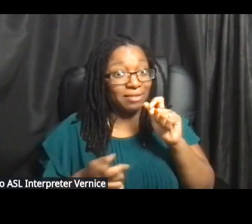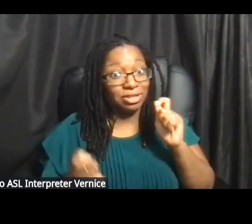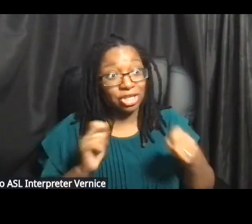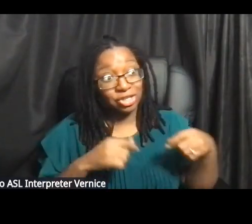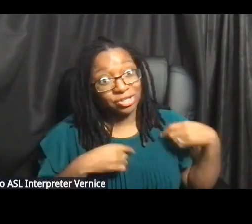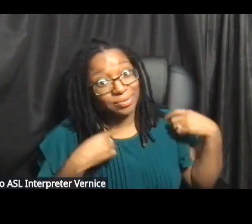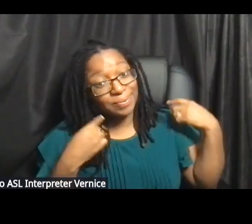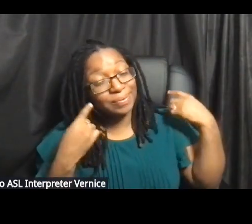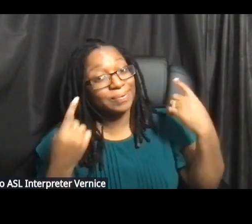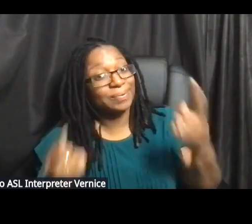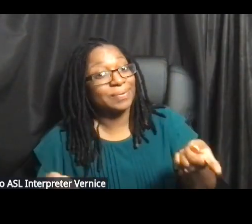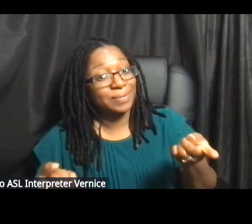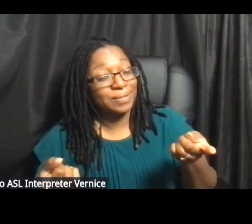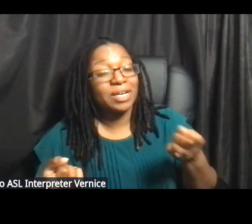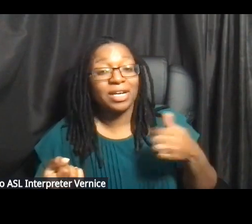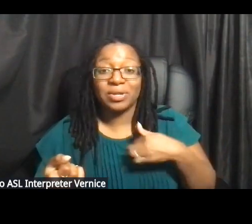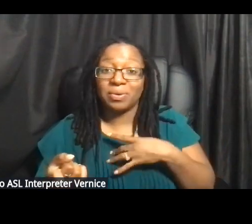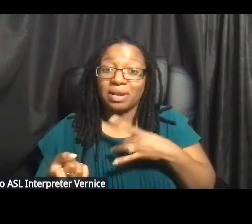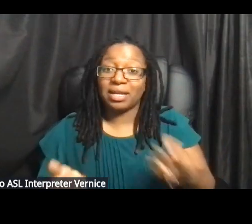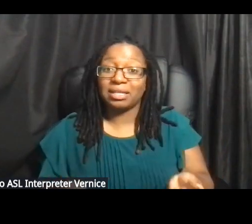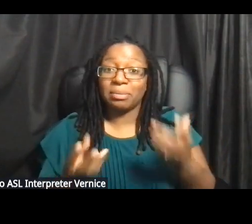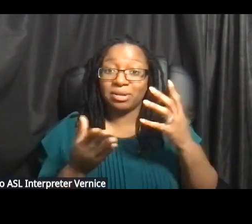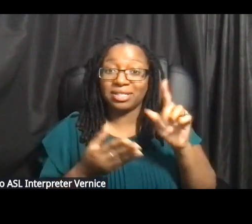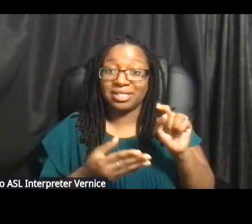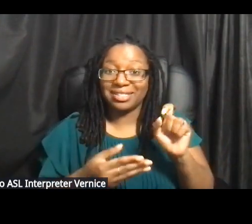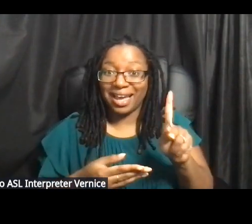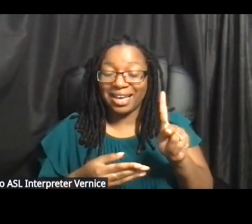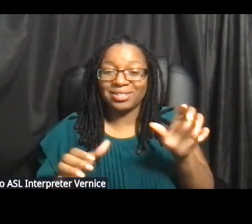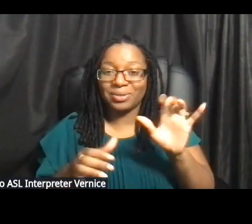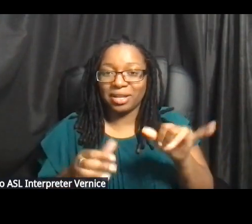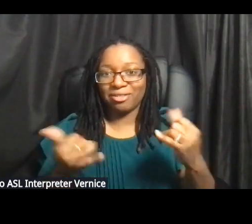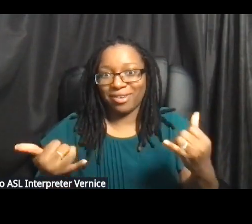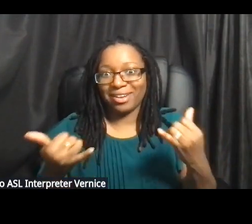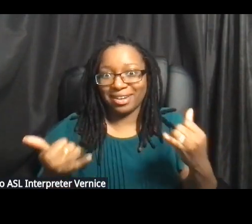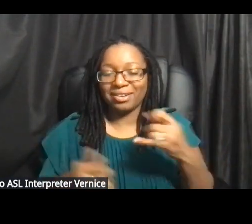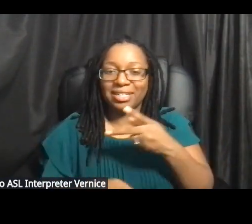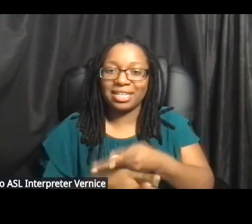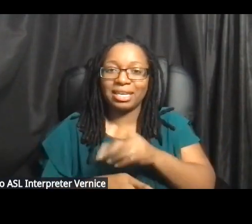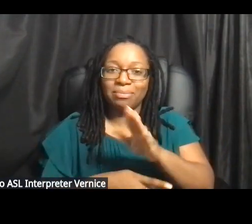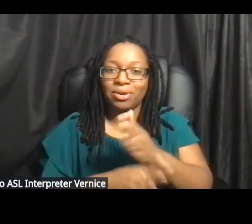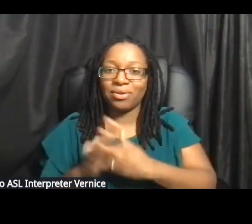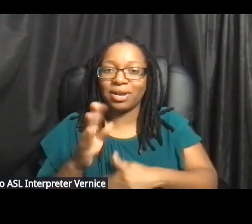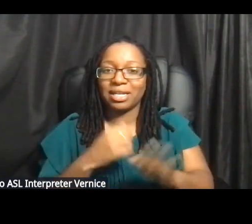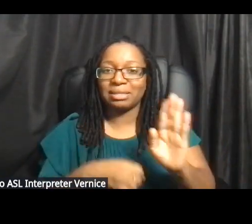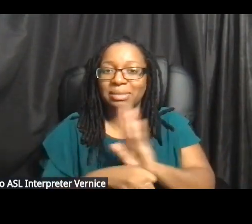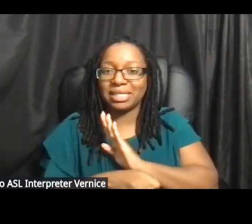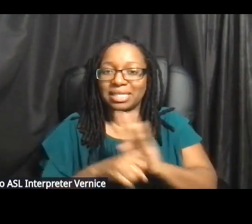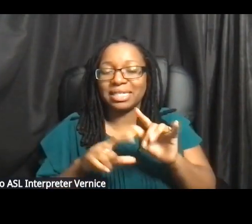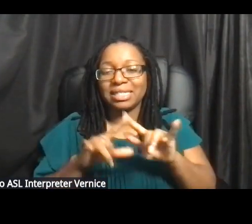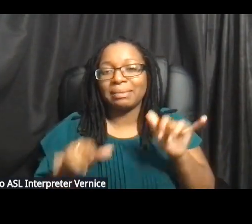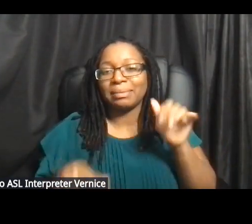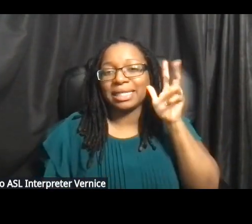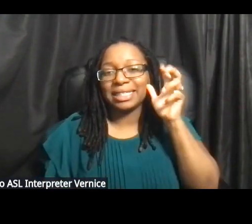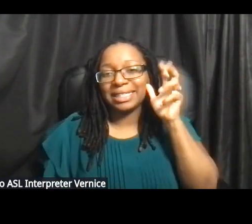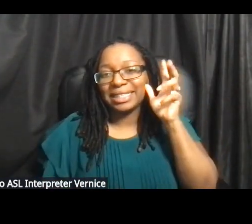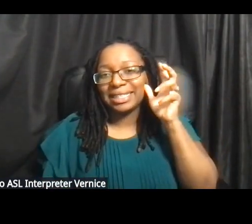recently and love to multitask, go do that right now to keep your hands busy while we're on this call. Use this